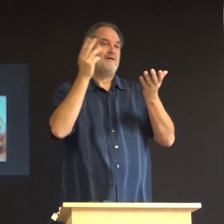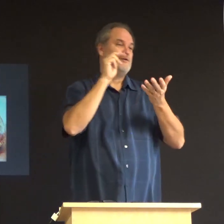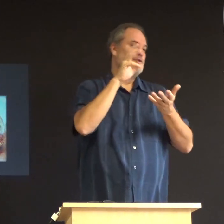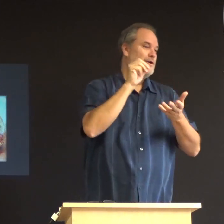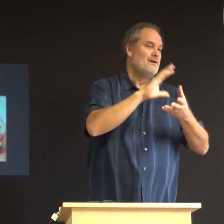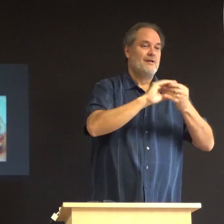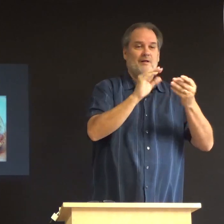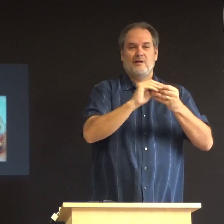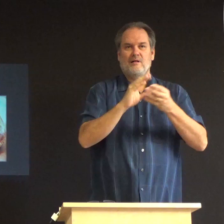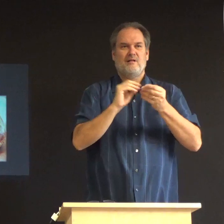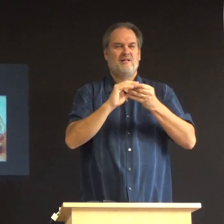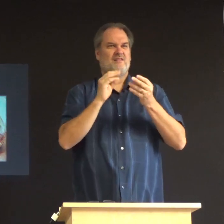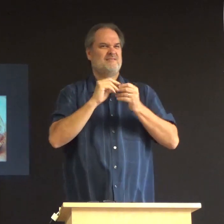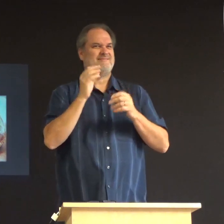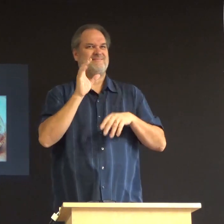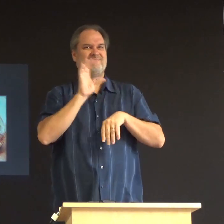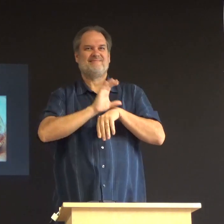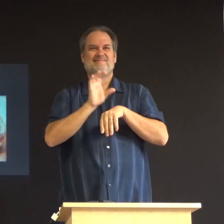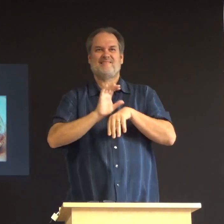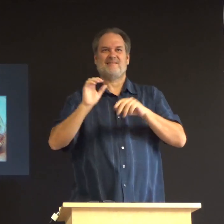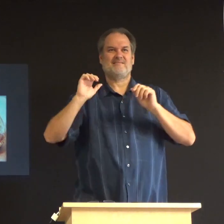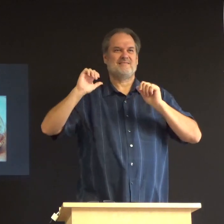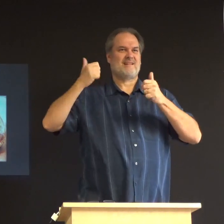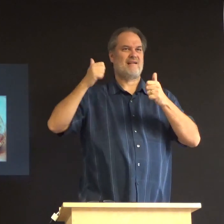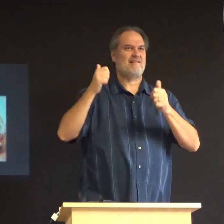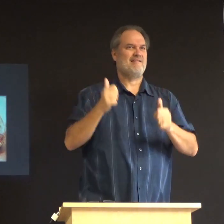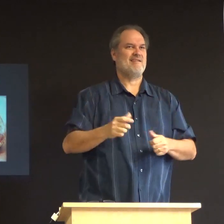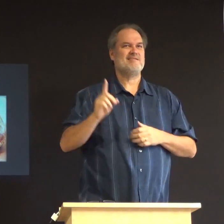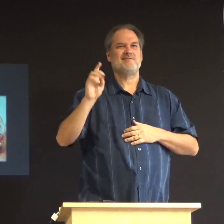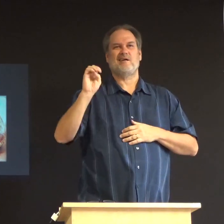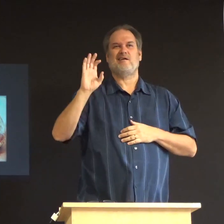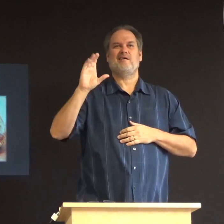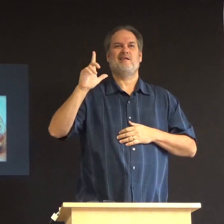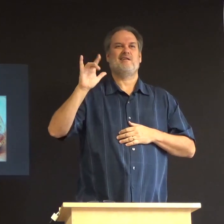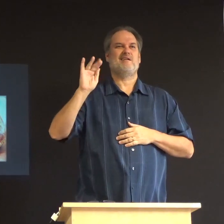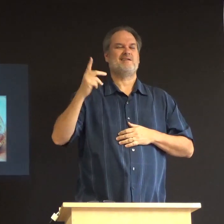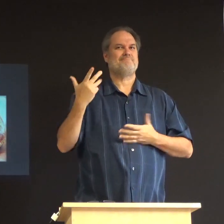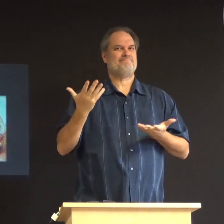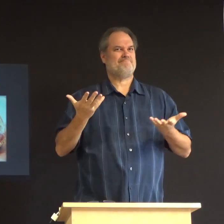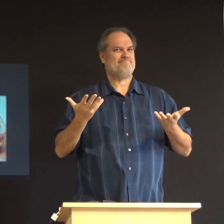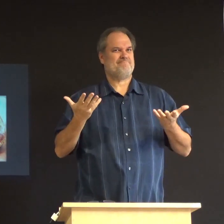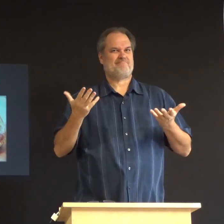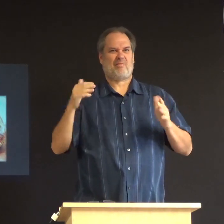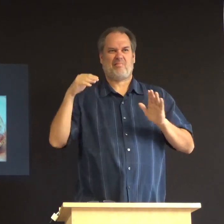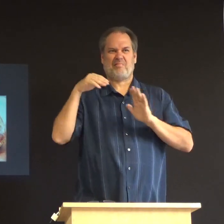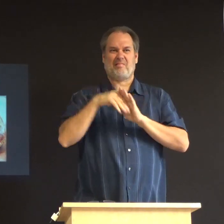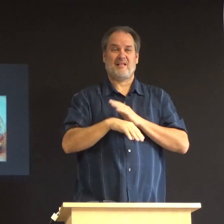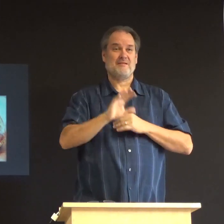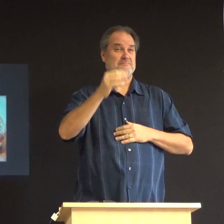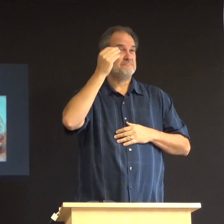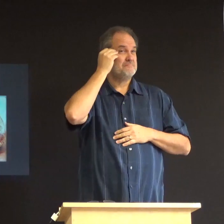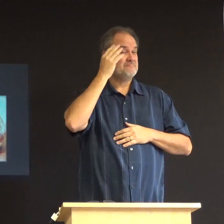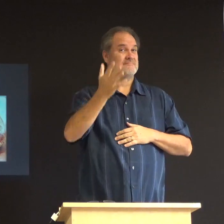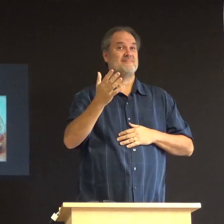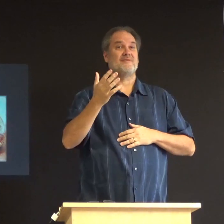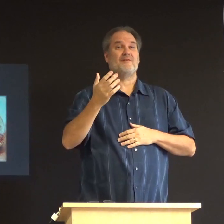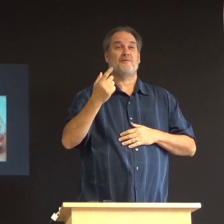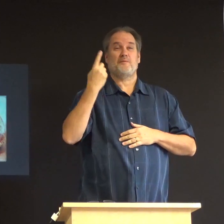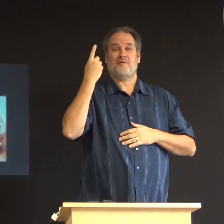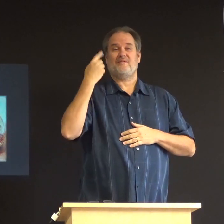You know that the media, the news, you know, the church declining. But I tell